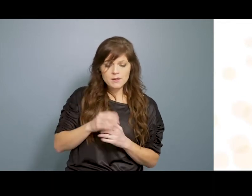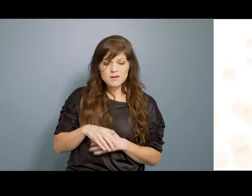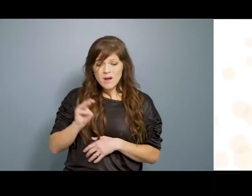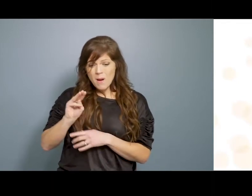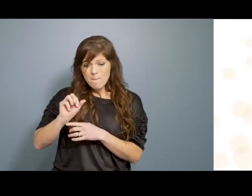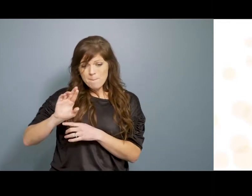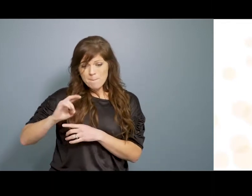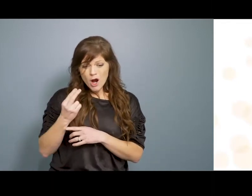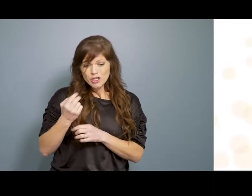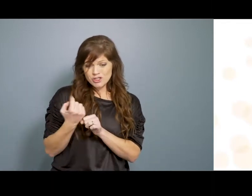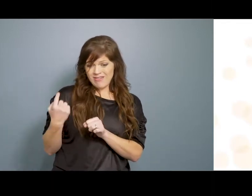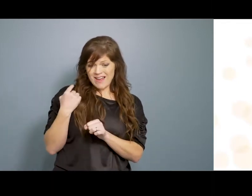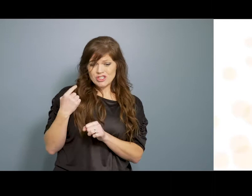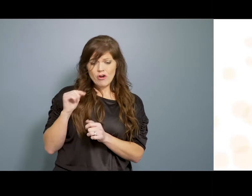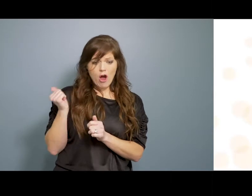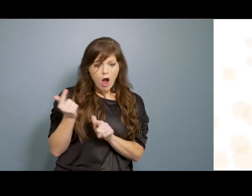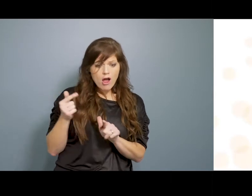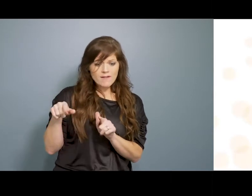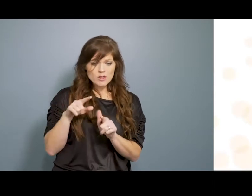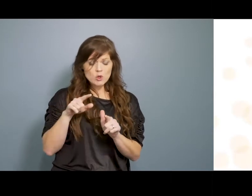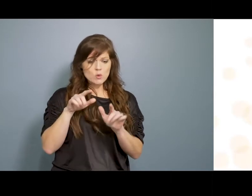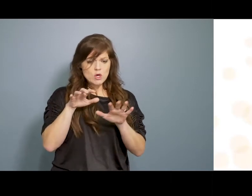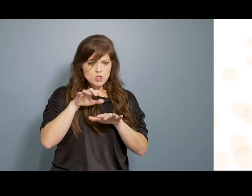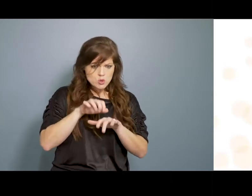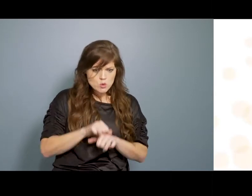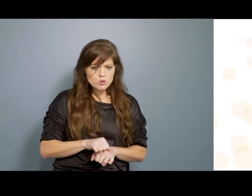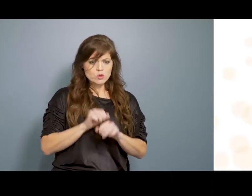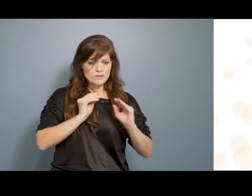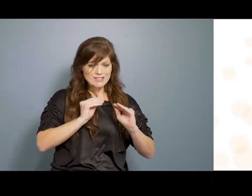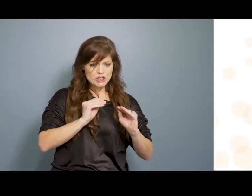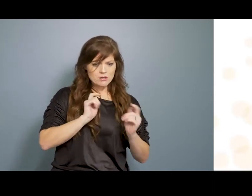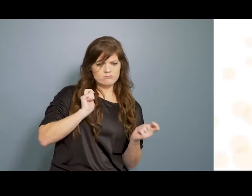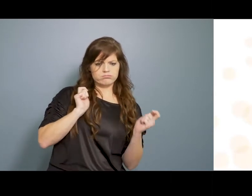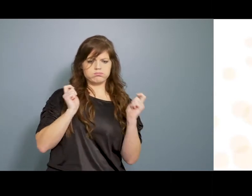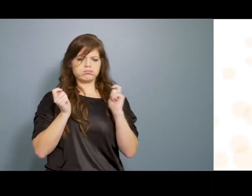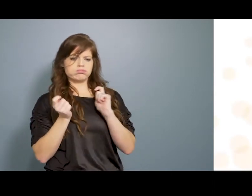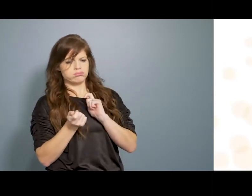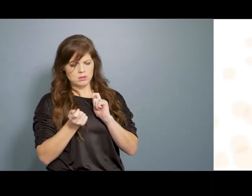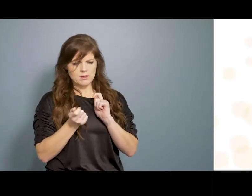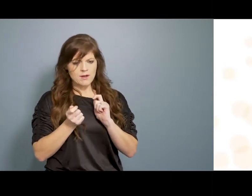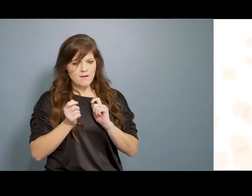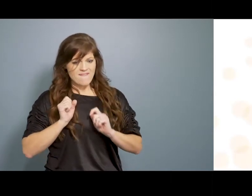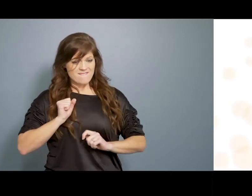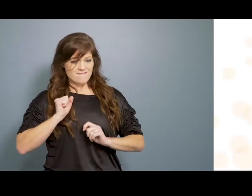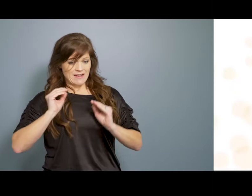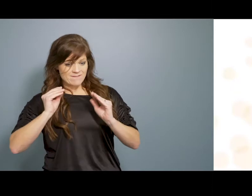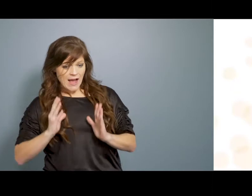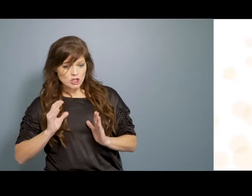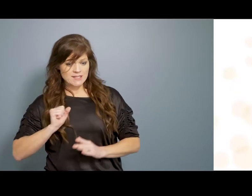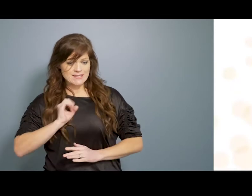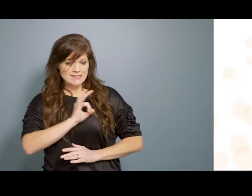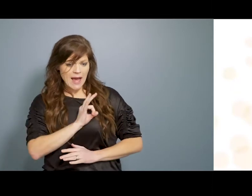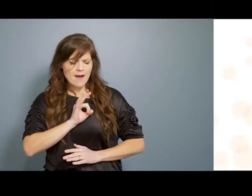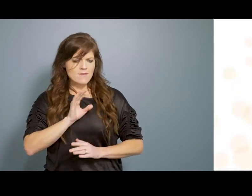and successfully guaranteed students would graduate spring semester. Faculty and staff committed to providing summer school